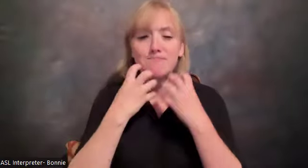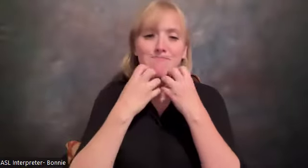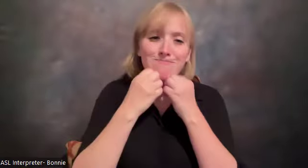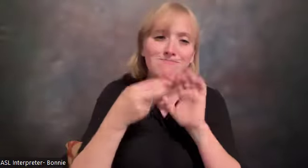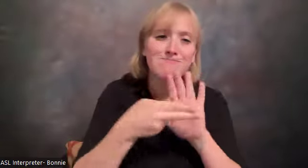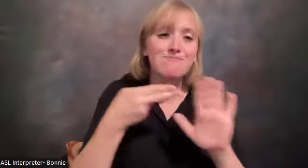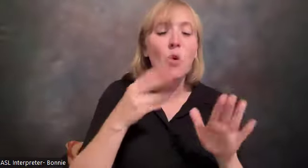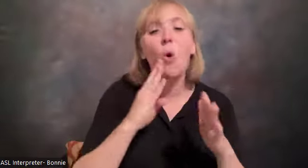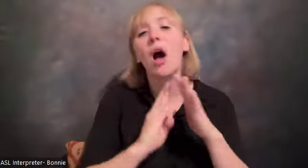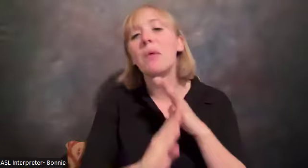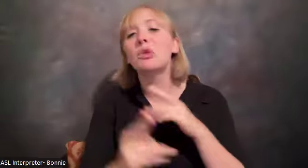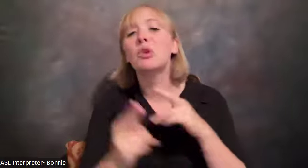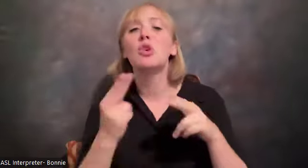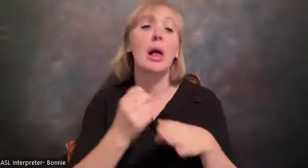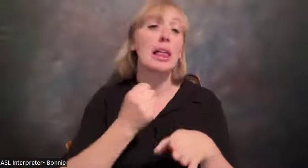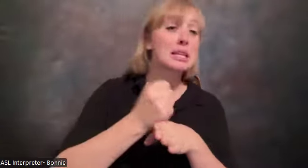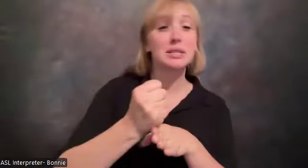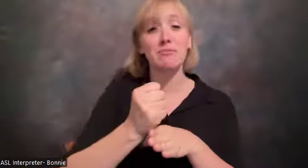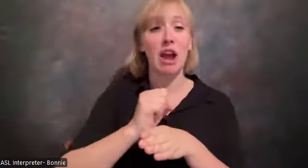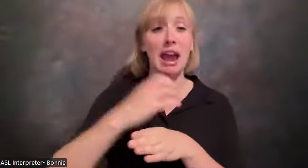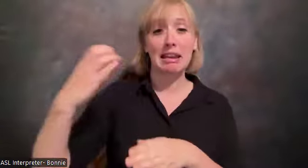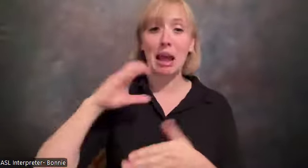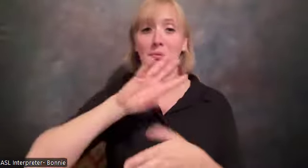or very humbly call it the sobriety capital of the world.